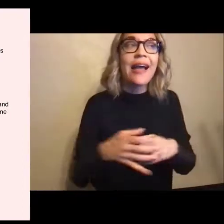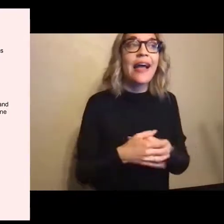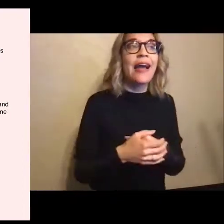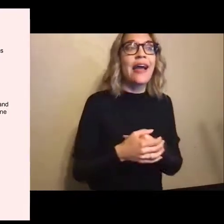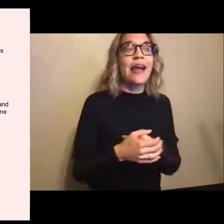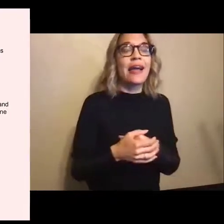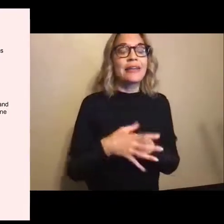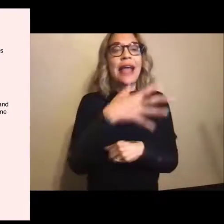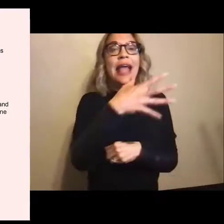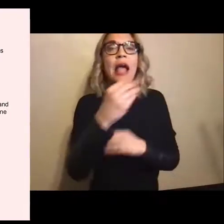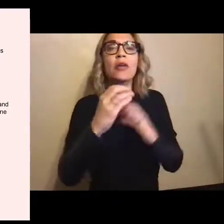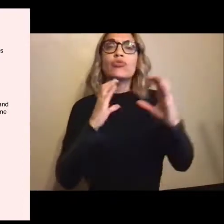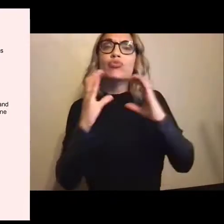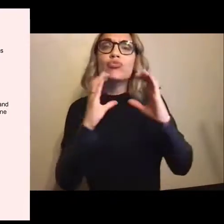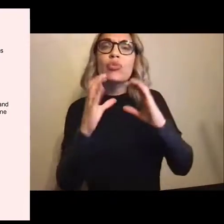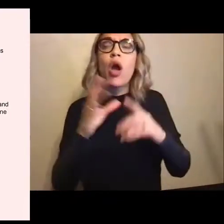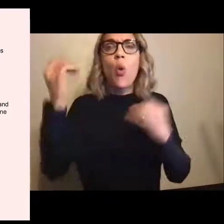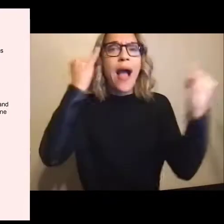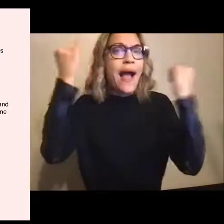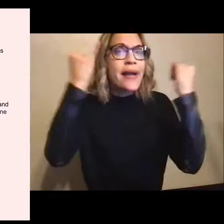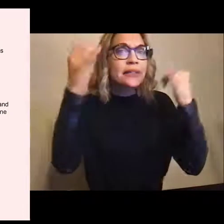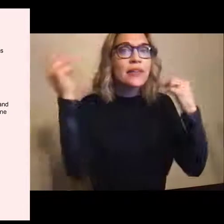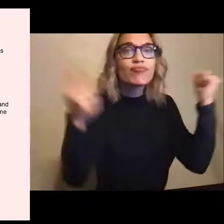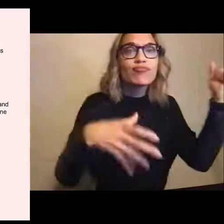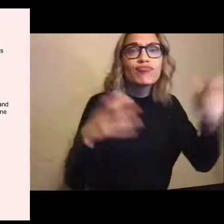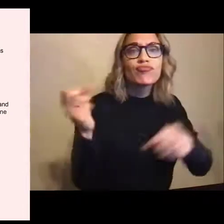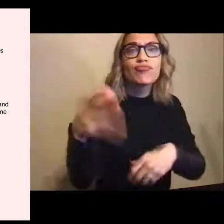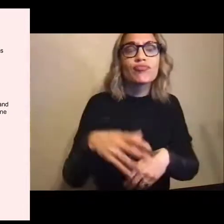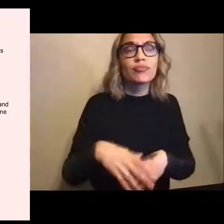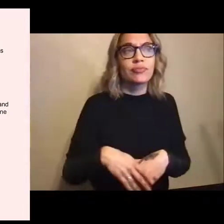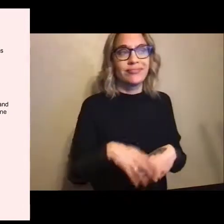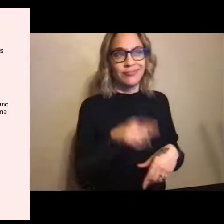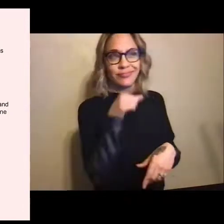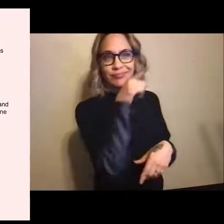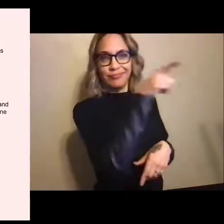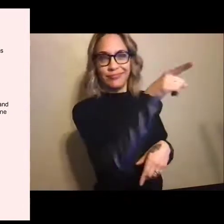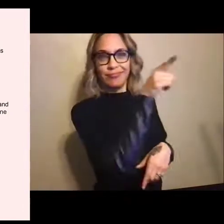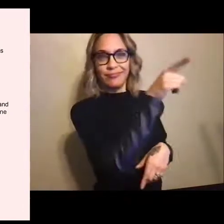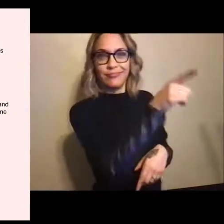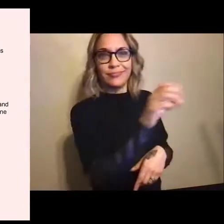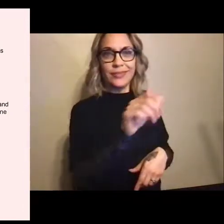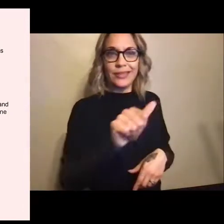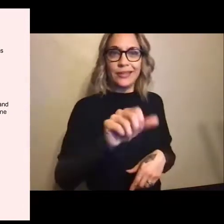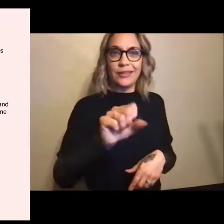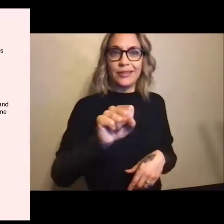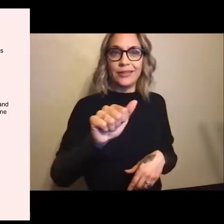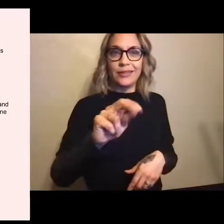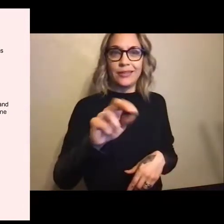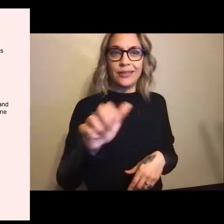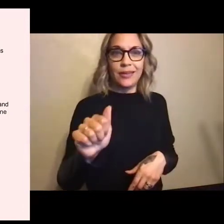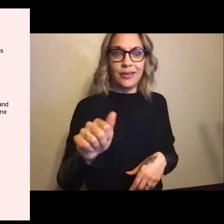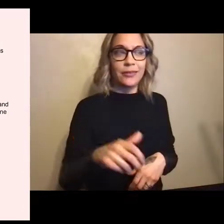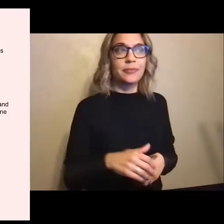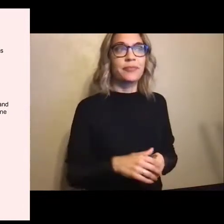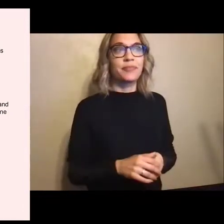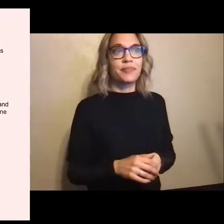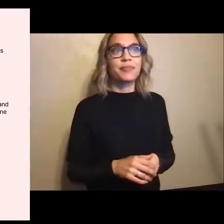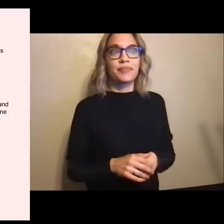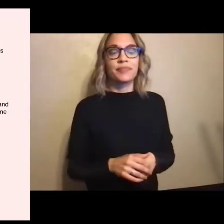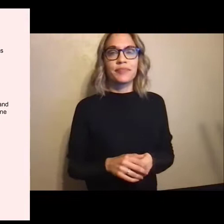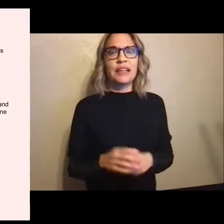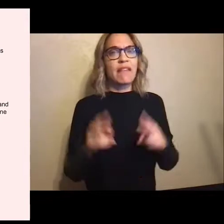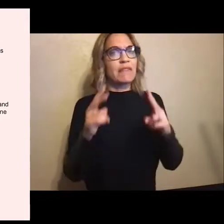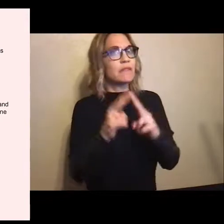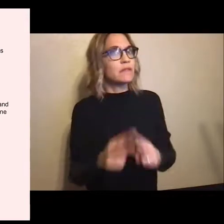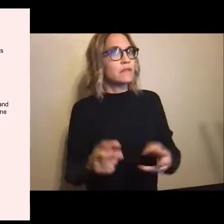all documented. You can document the timelines, the communication, the brainstorming that takes place. It's a